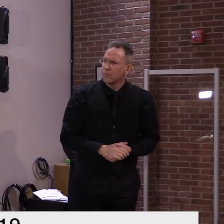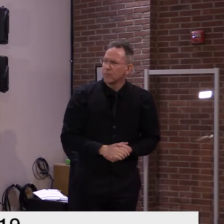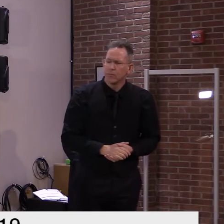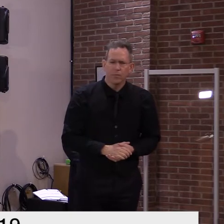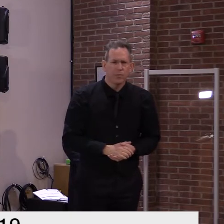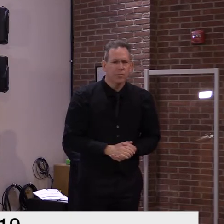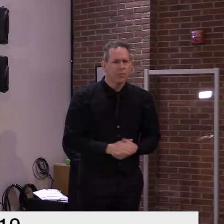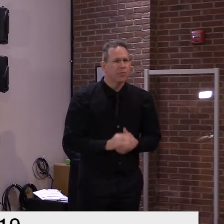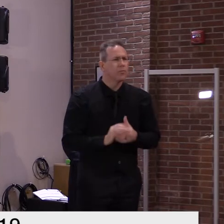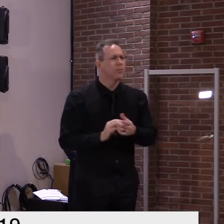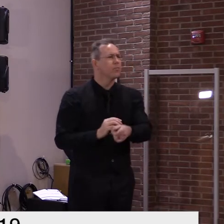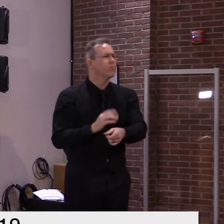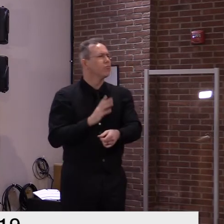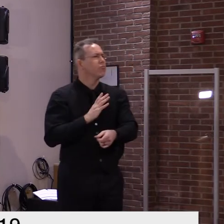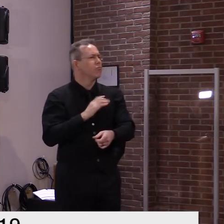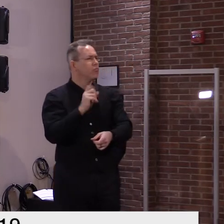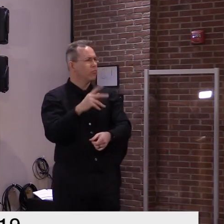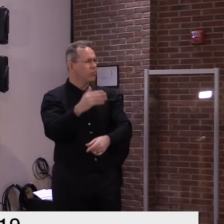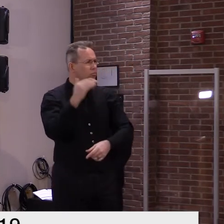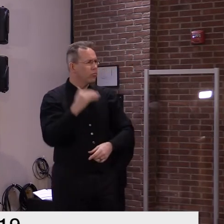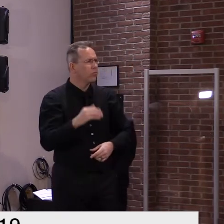Tim, Vermont Business